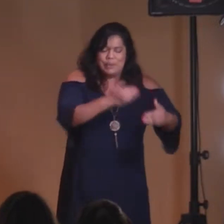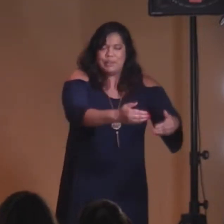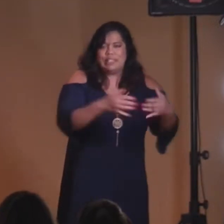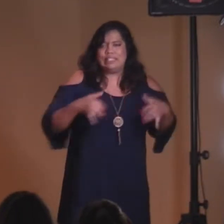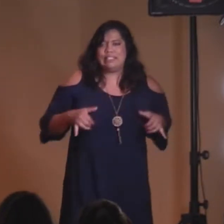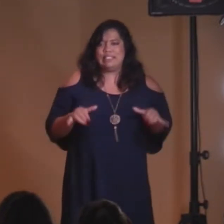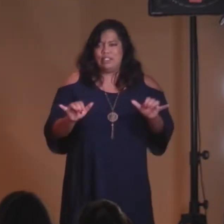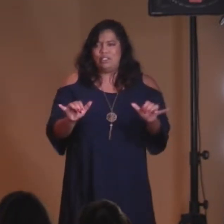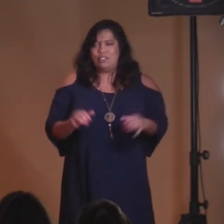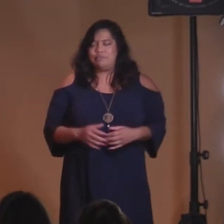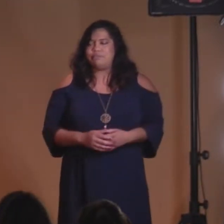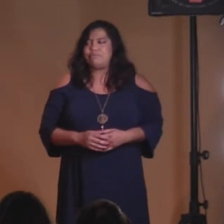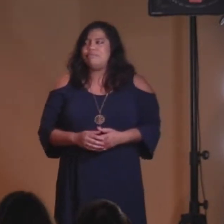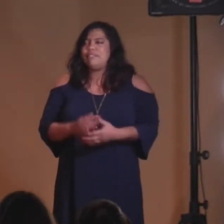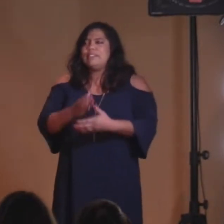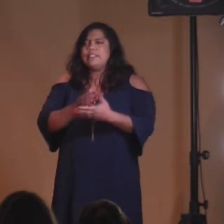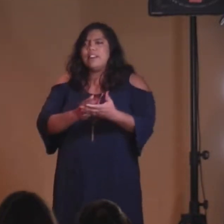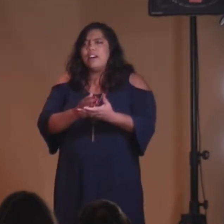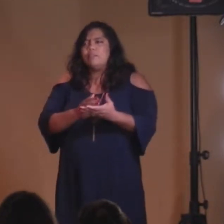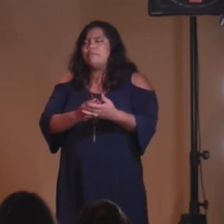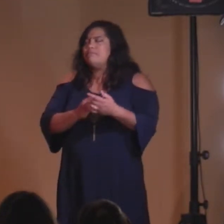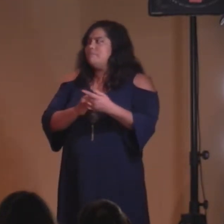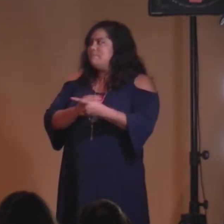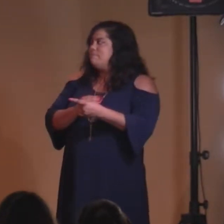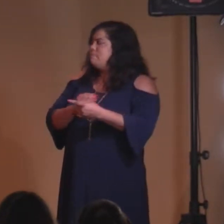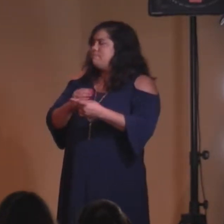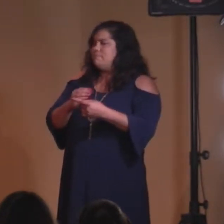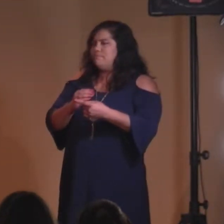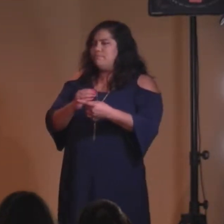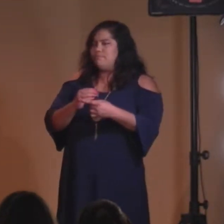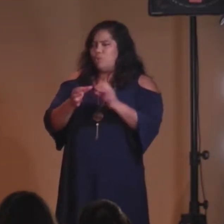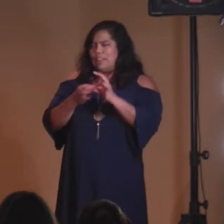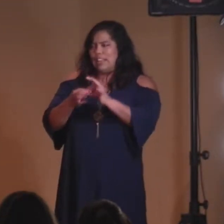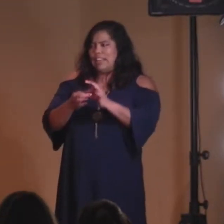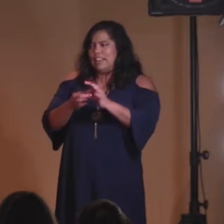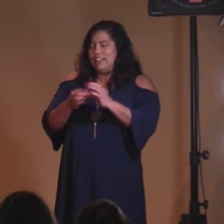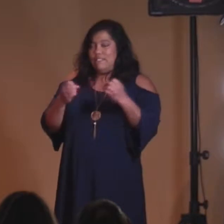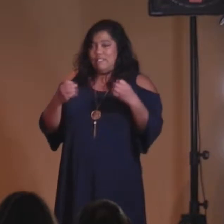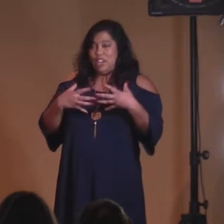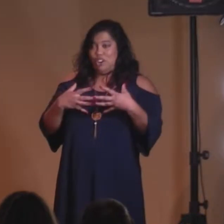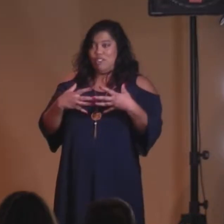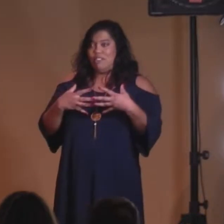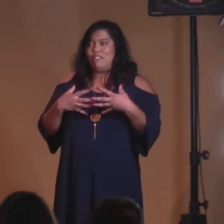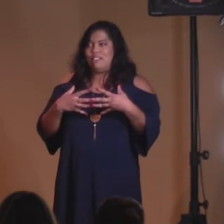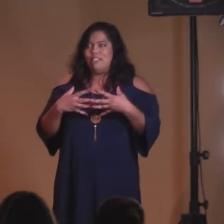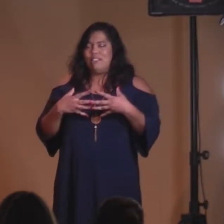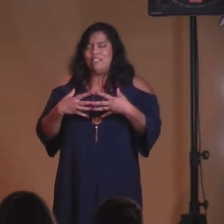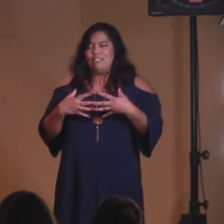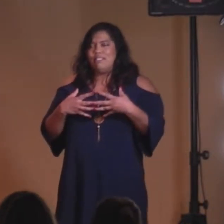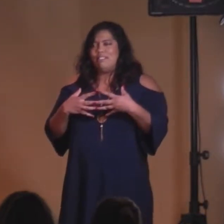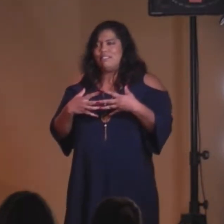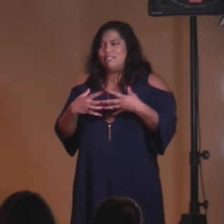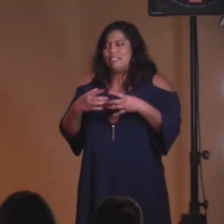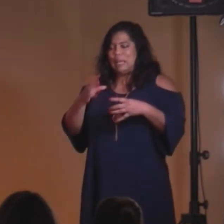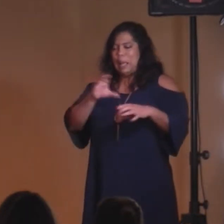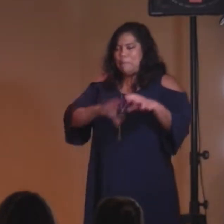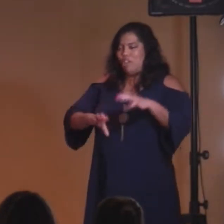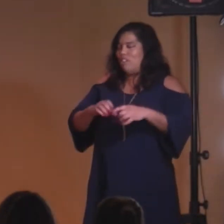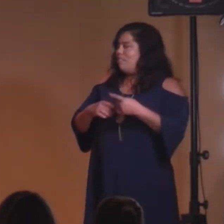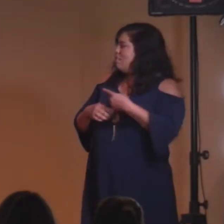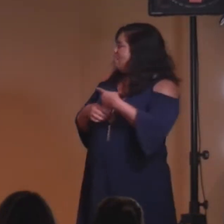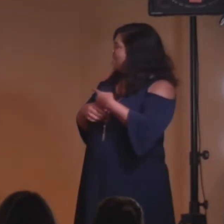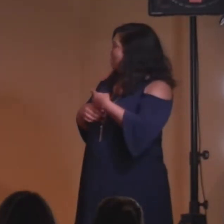are completely chemical. There's a part here, hypothalamus triggers fear